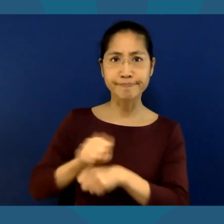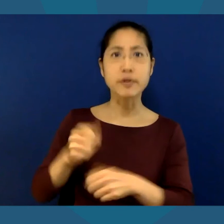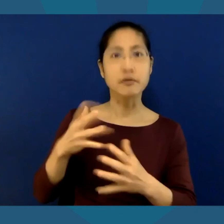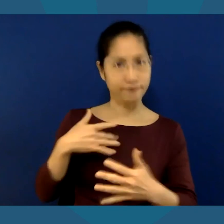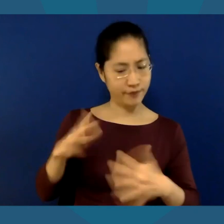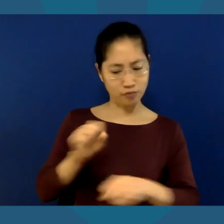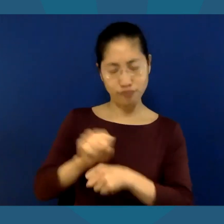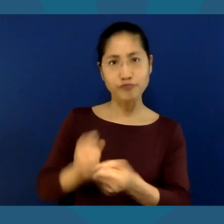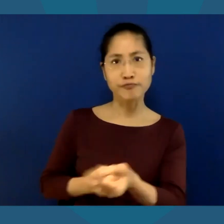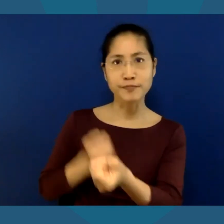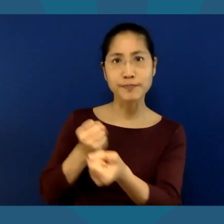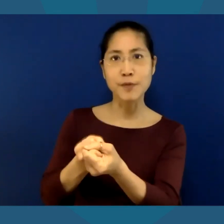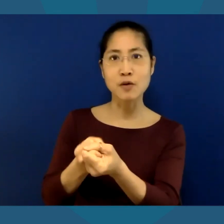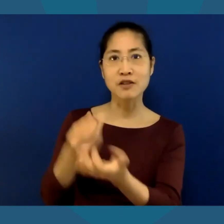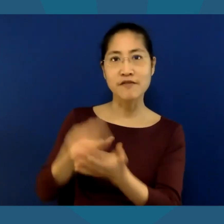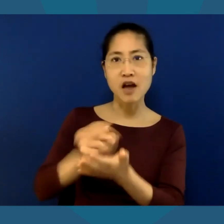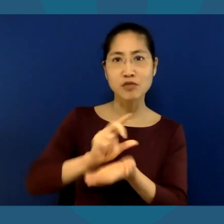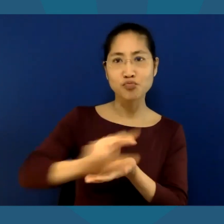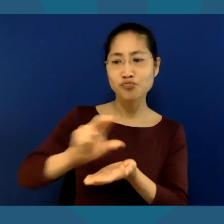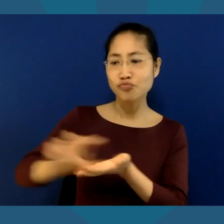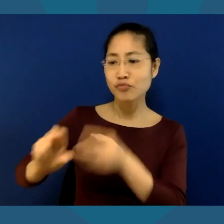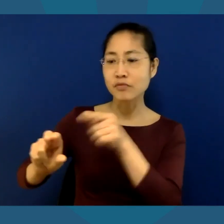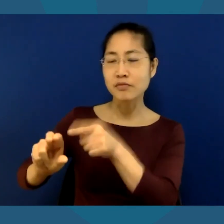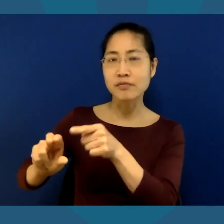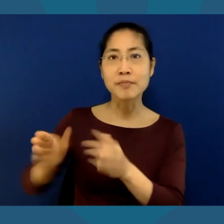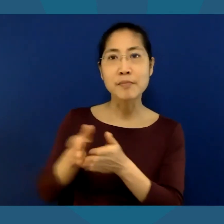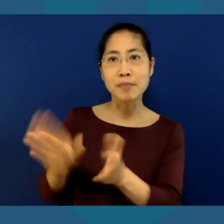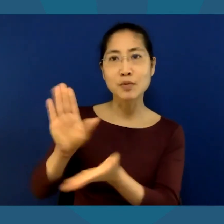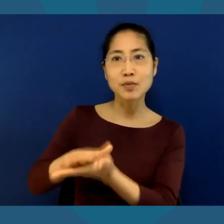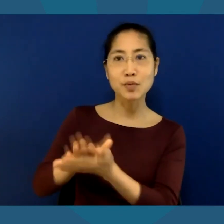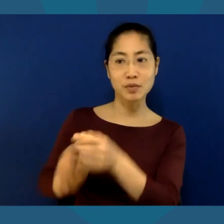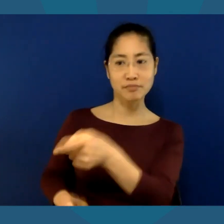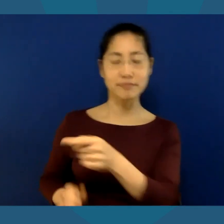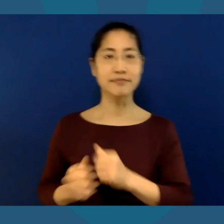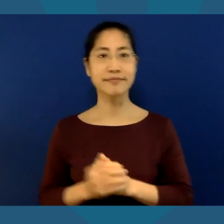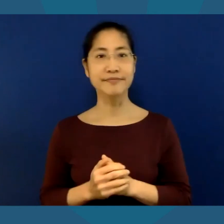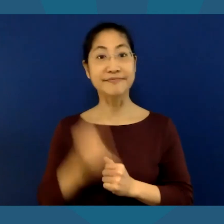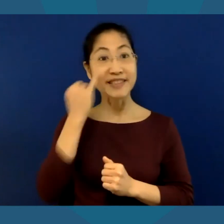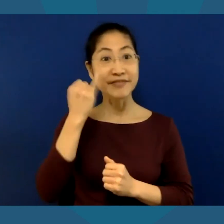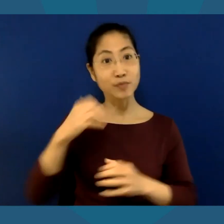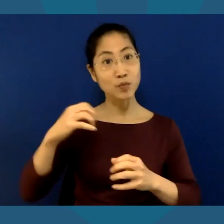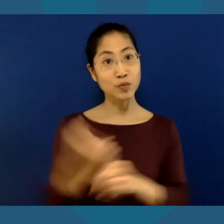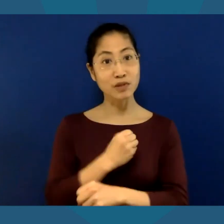the legislature, I have worked to support appropriate funding for public schools.